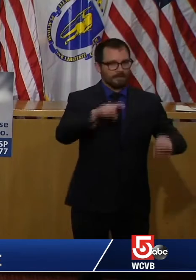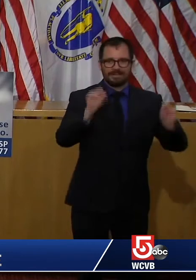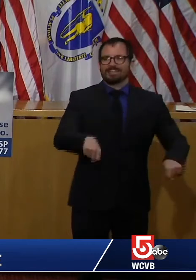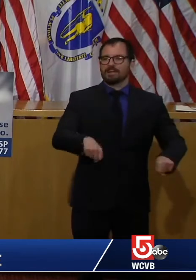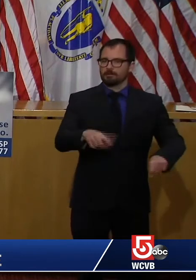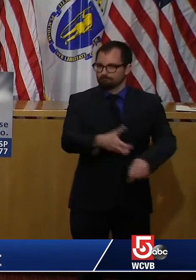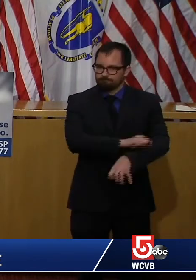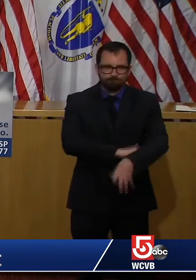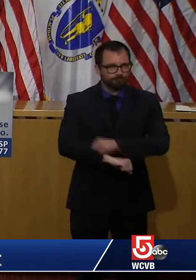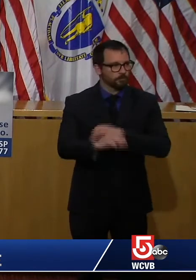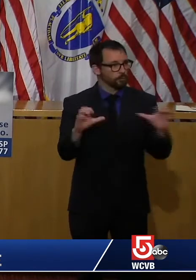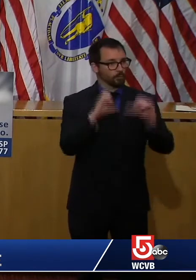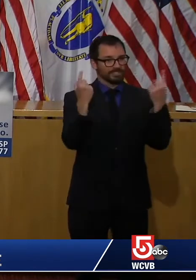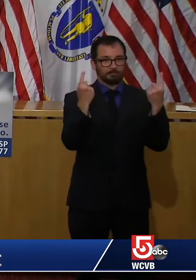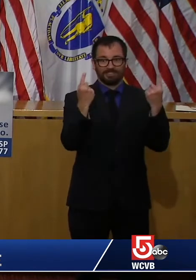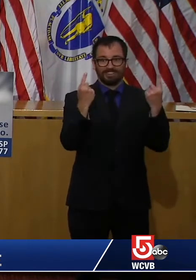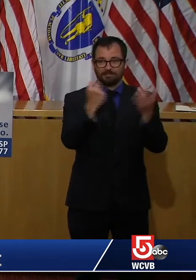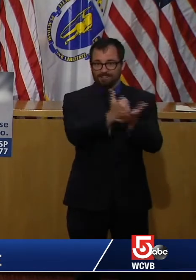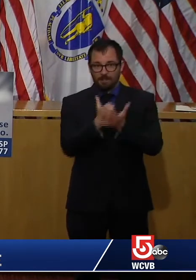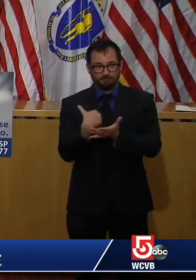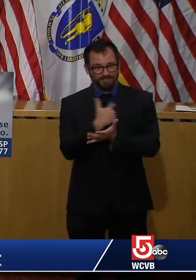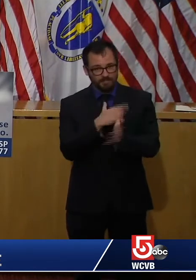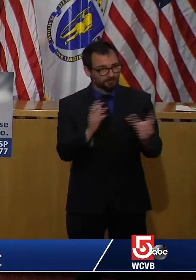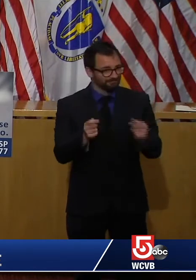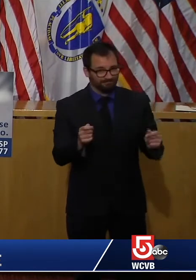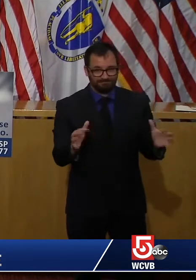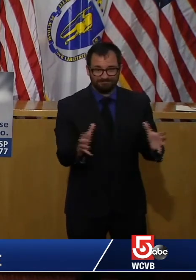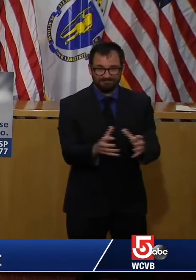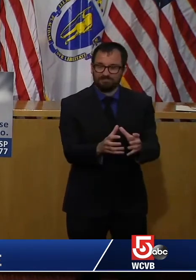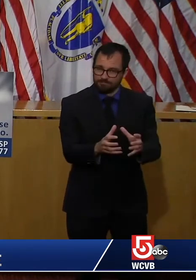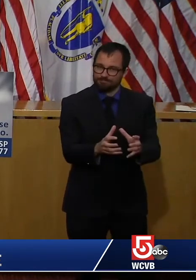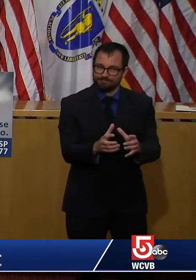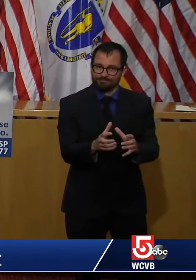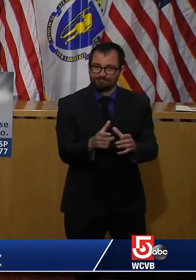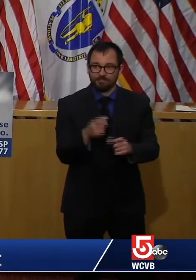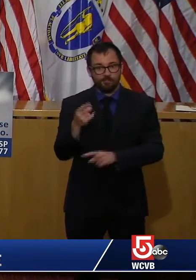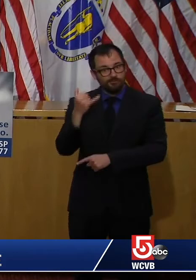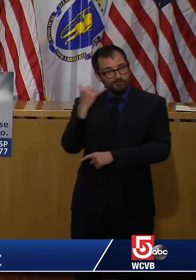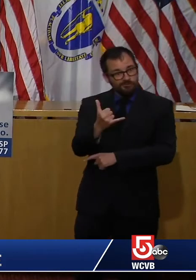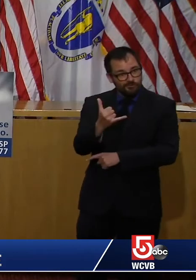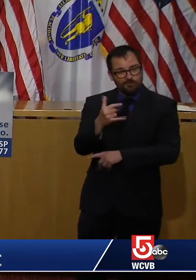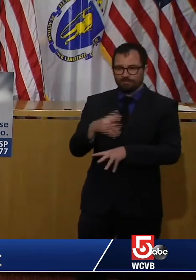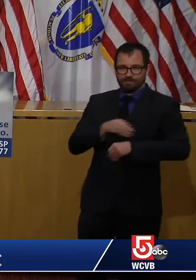and that consequence is associated with isolation and quarantine.